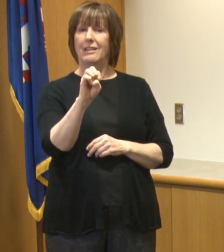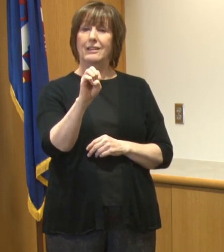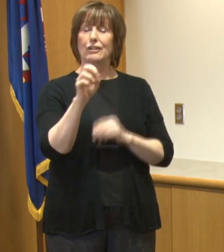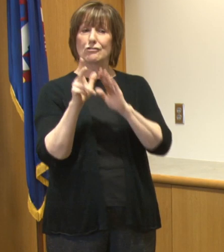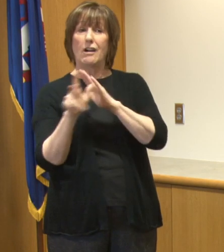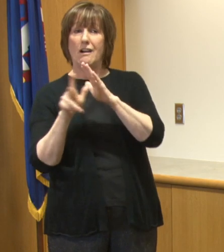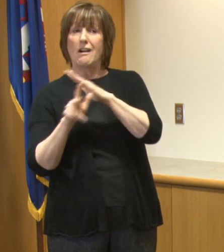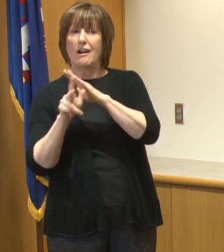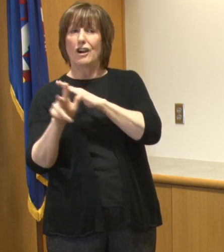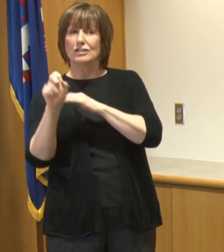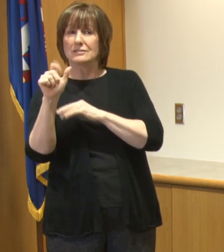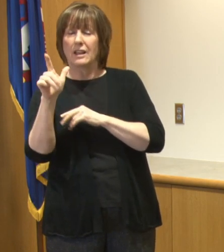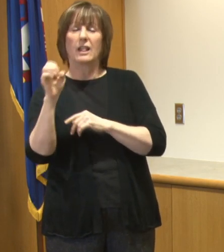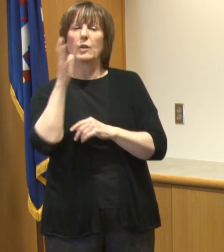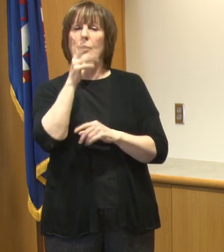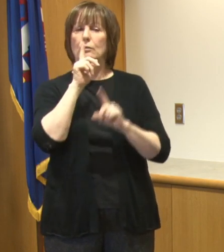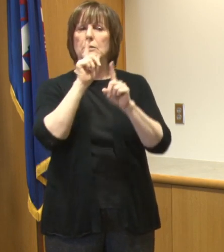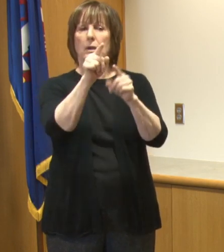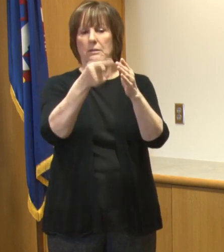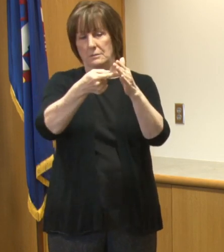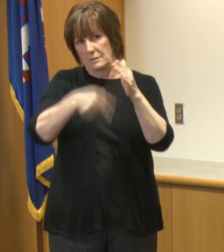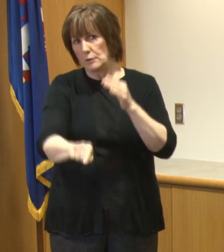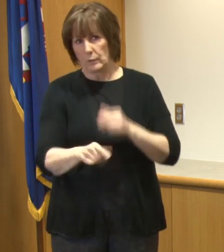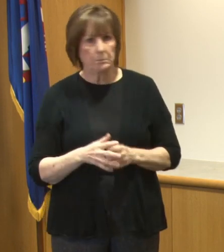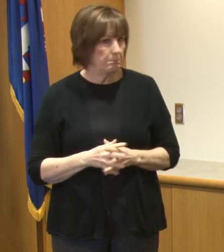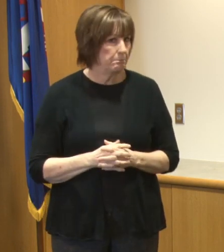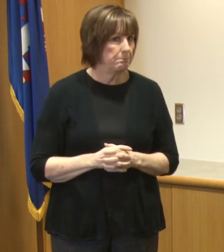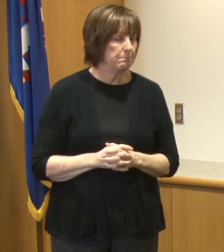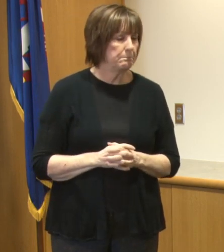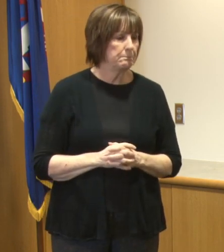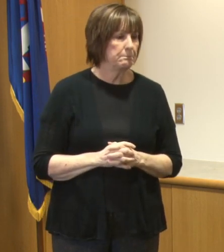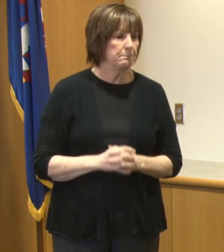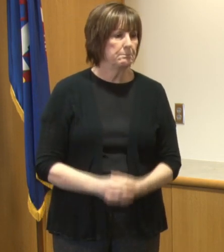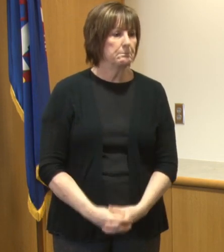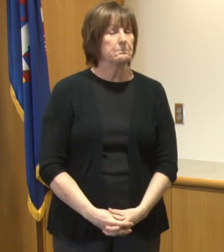able to respond to you early next week about that.